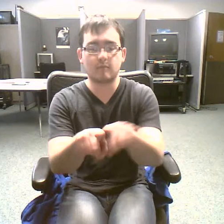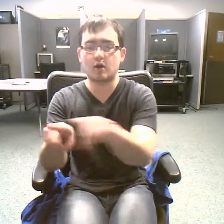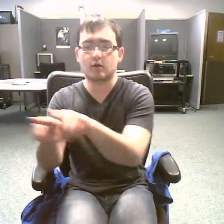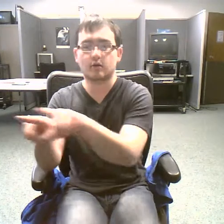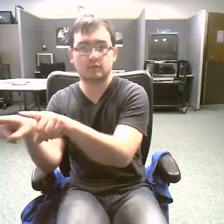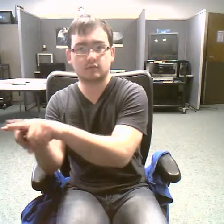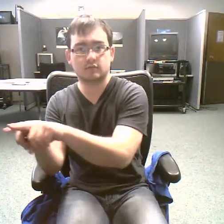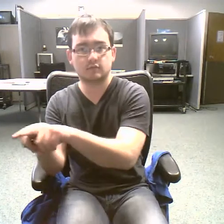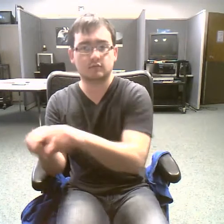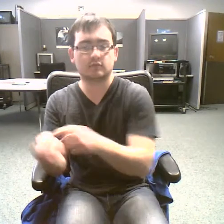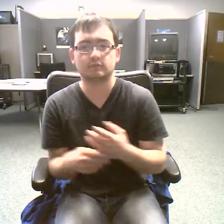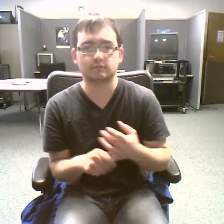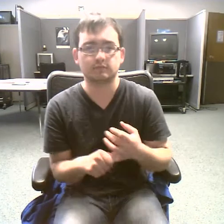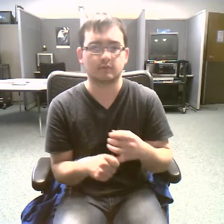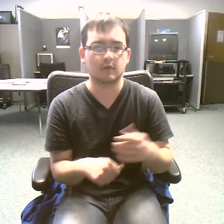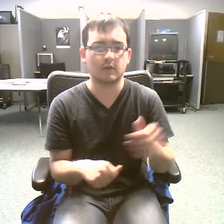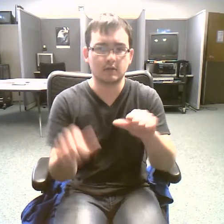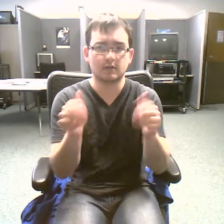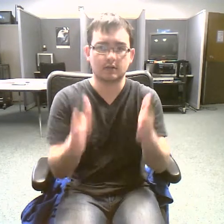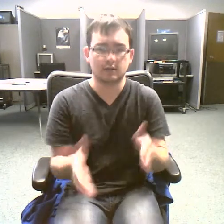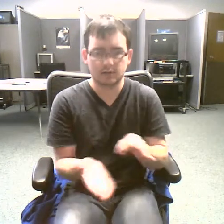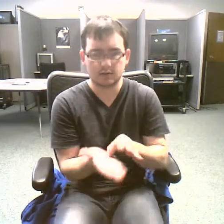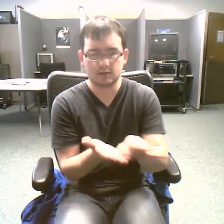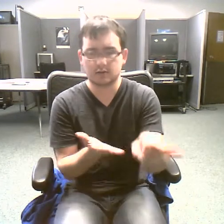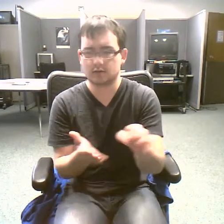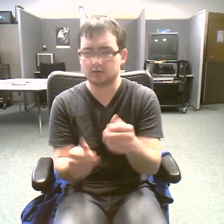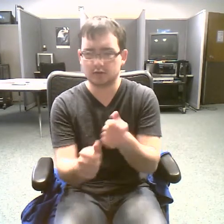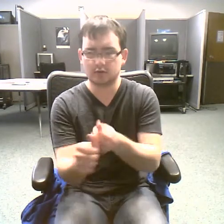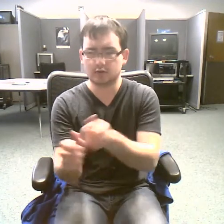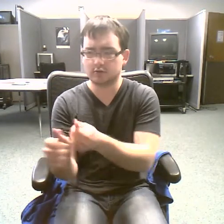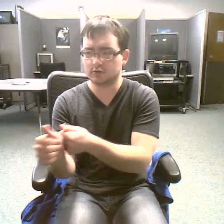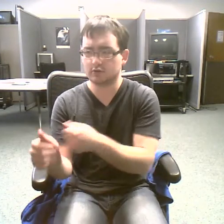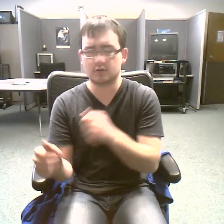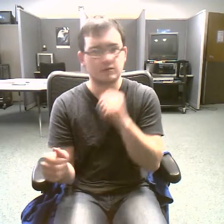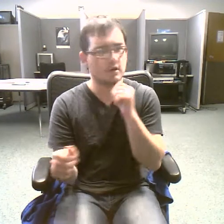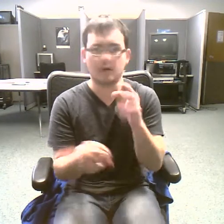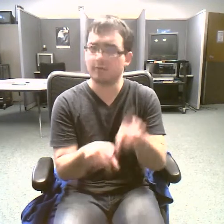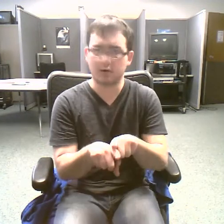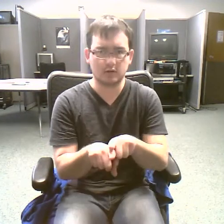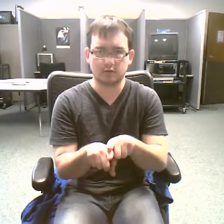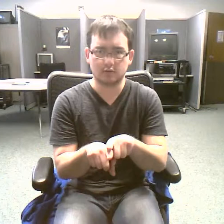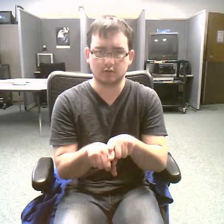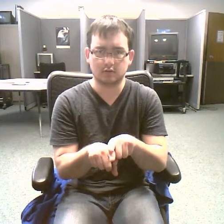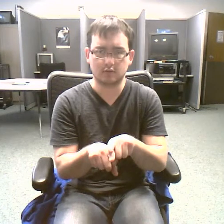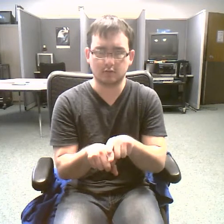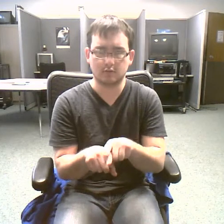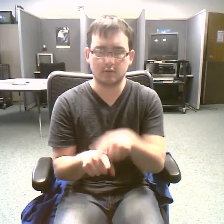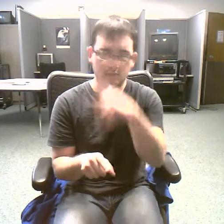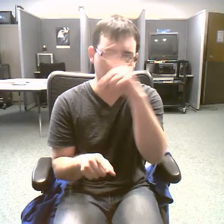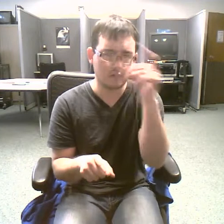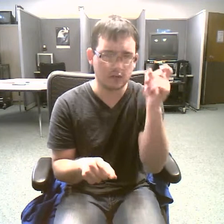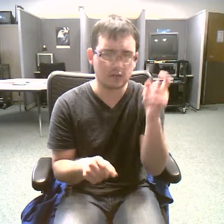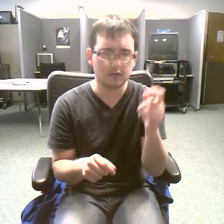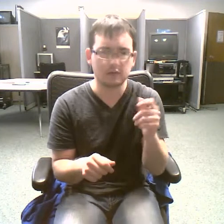Scientists count individual strands of chromosomes. They count individuals. Not every organism has pairs.